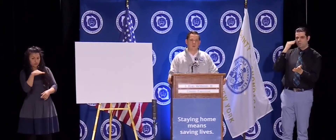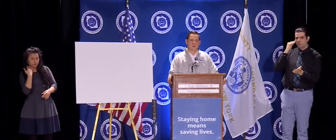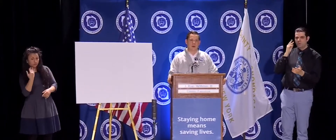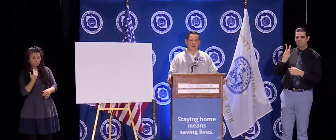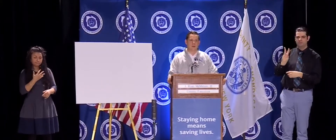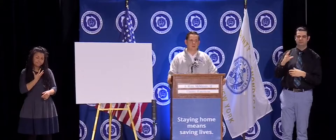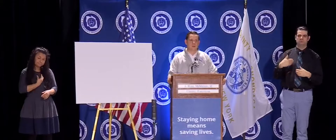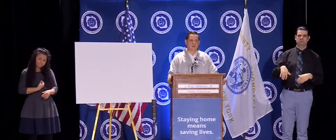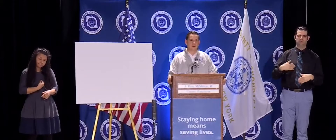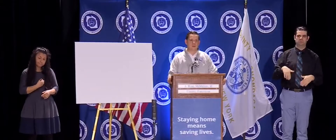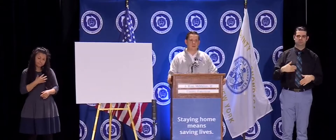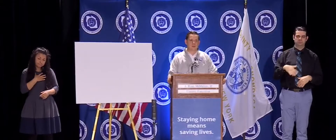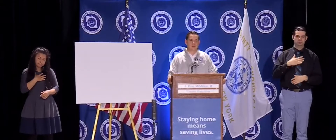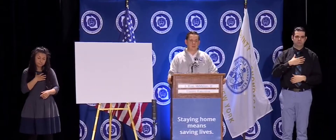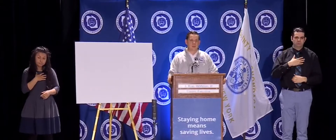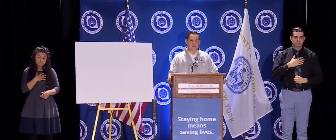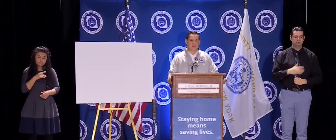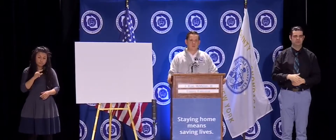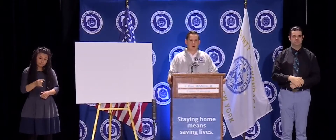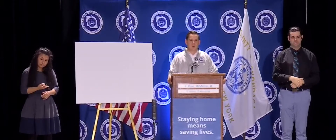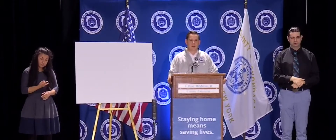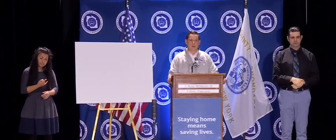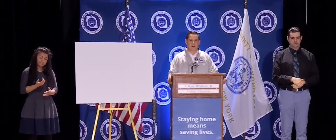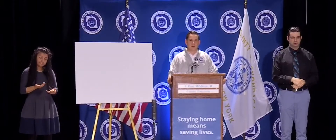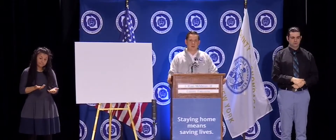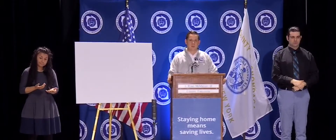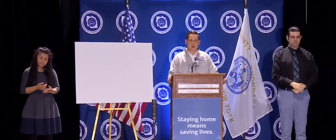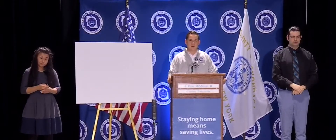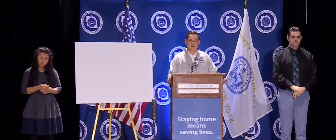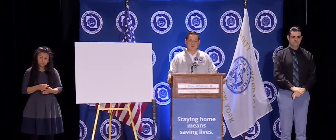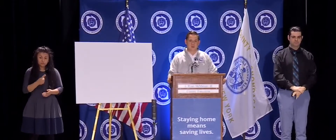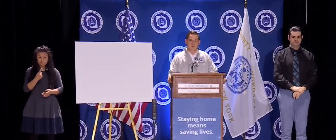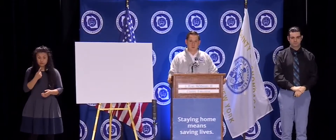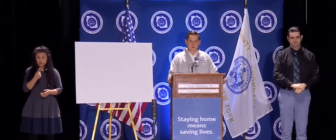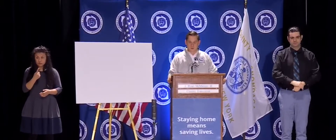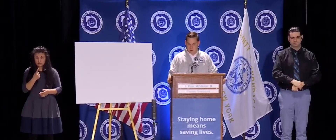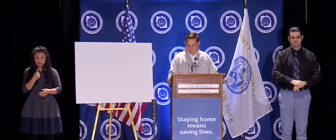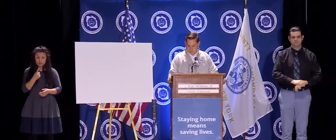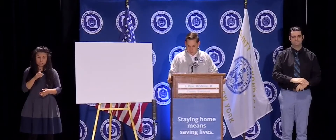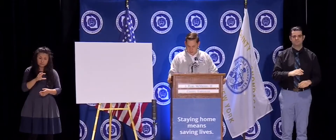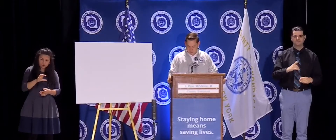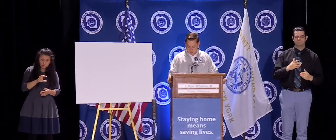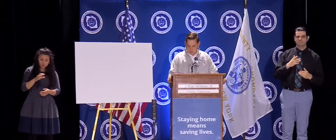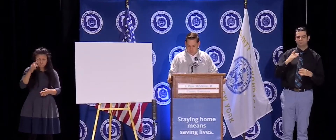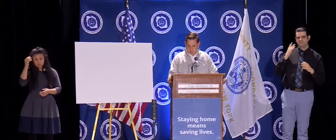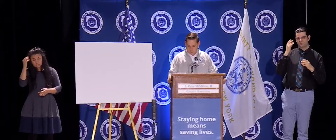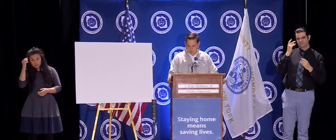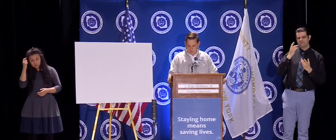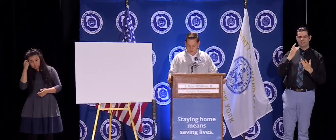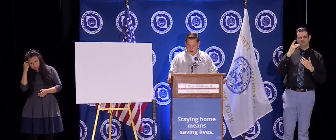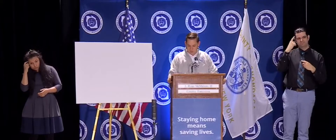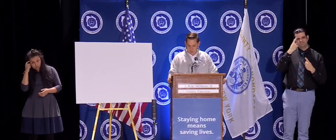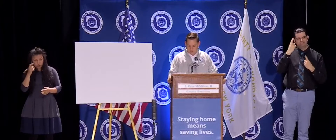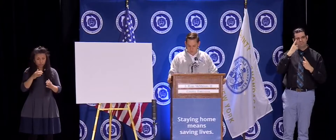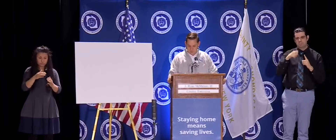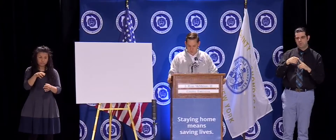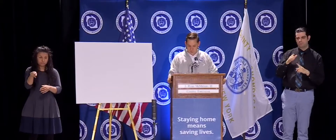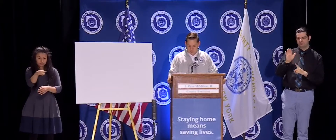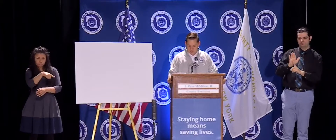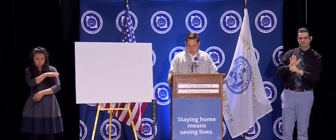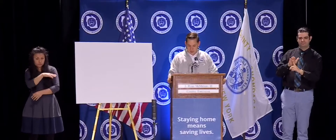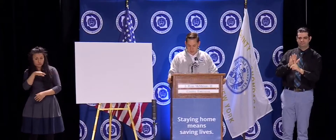Again, we want to just take a moment and think about these individuals who've lost their lives, their loved ones, and their